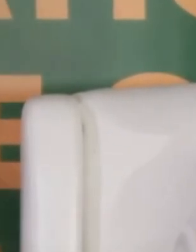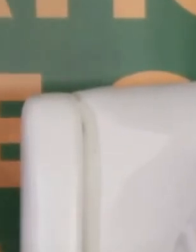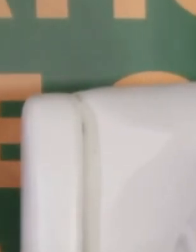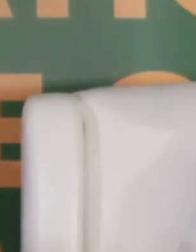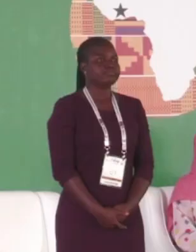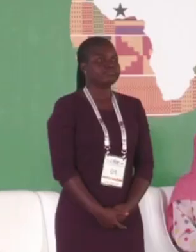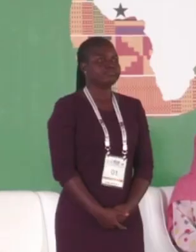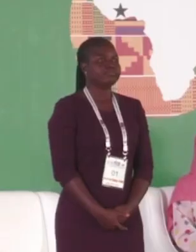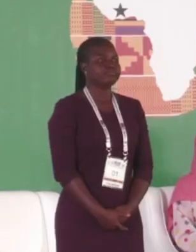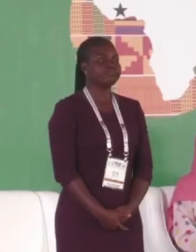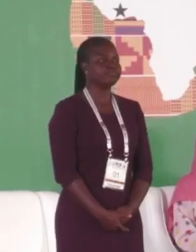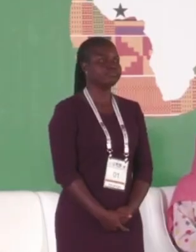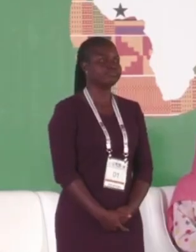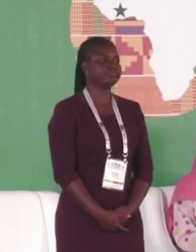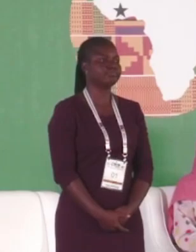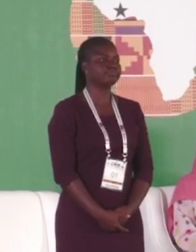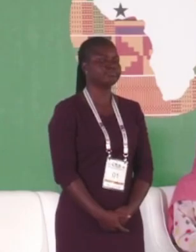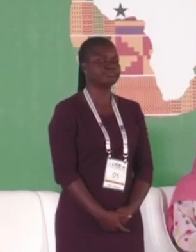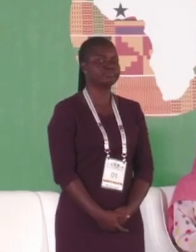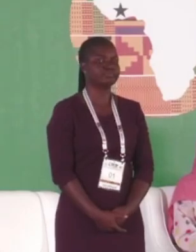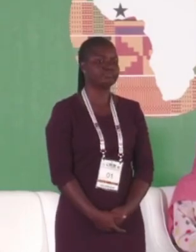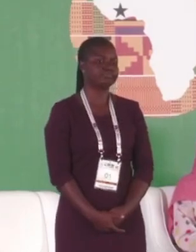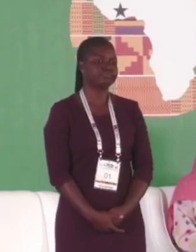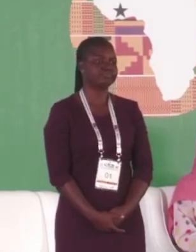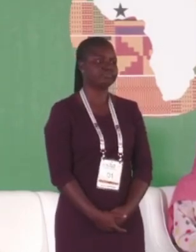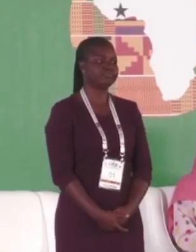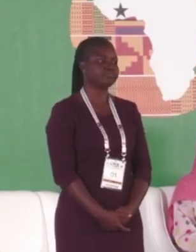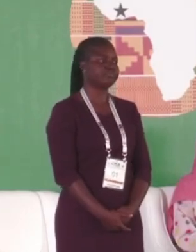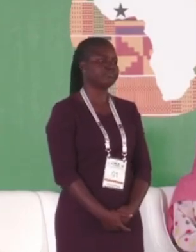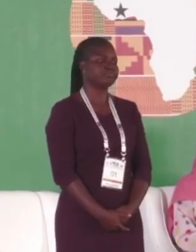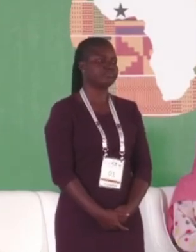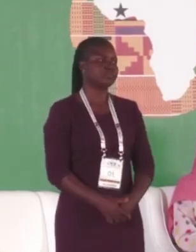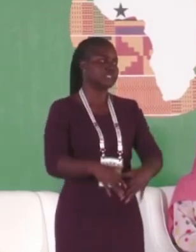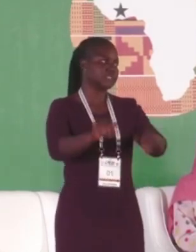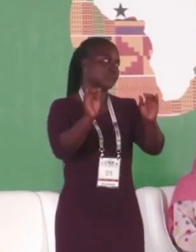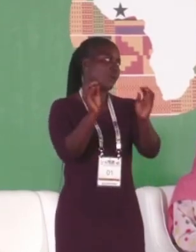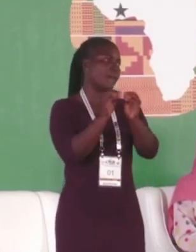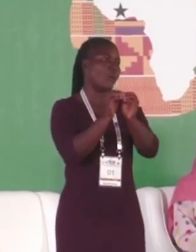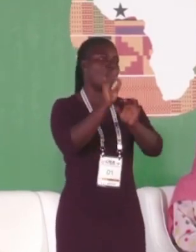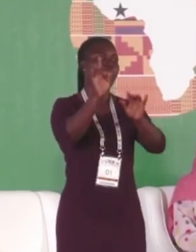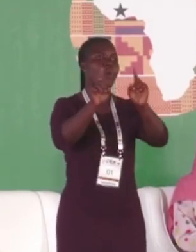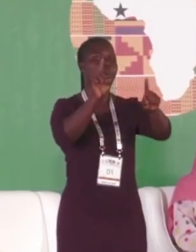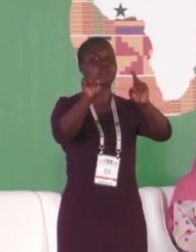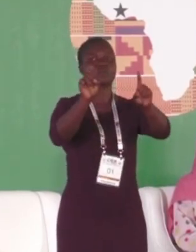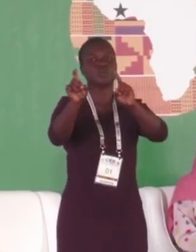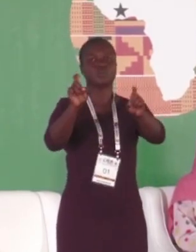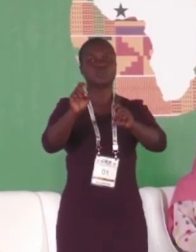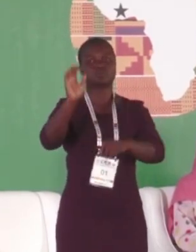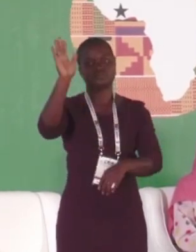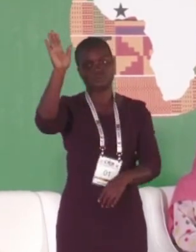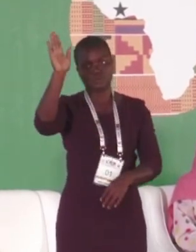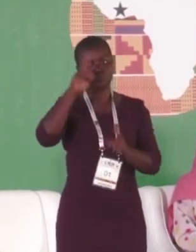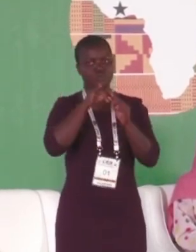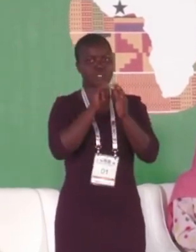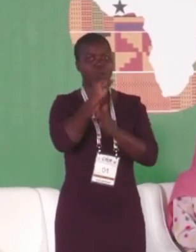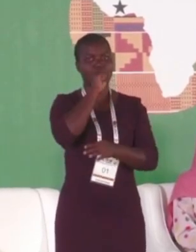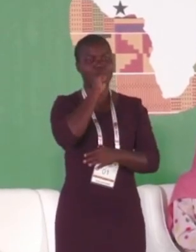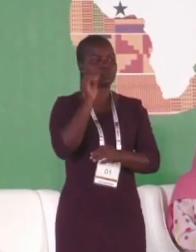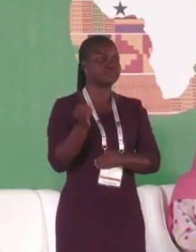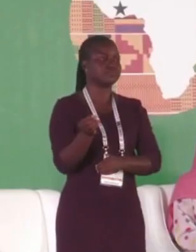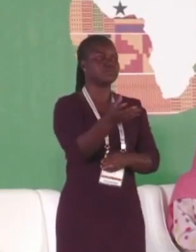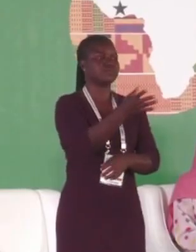Thank you. Some more questions and comments, please? Raise your hand and the mic will reach you.